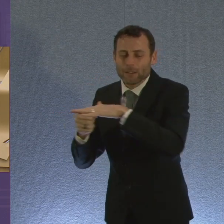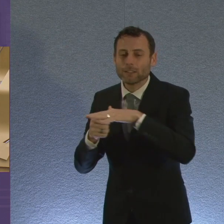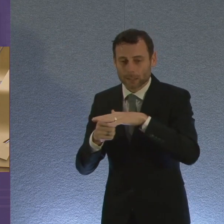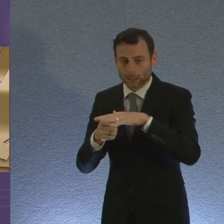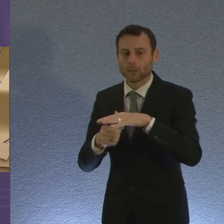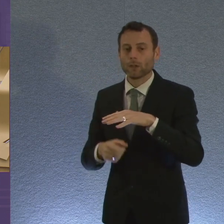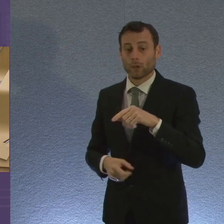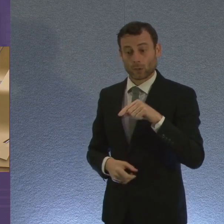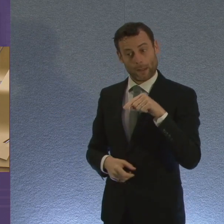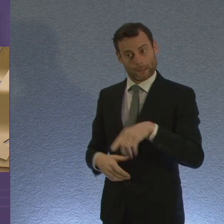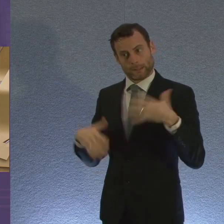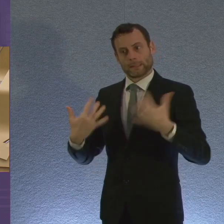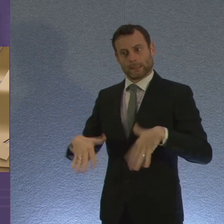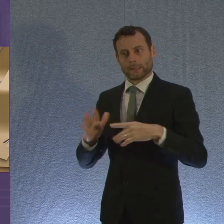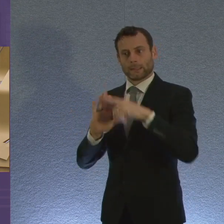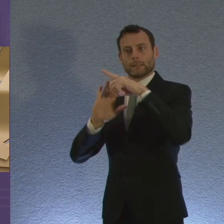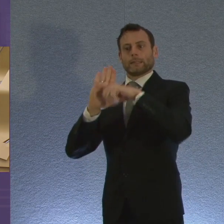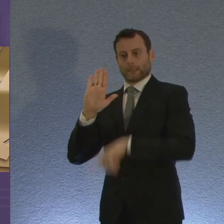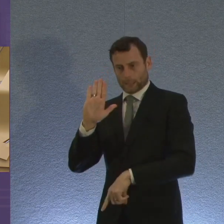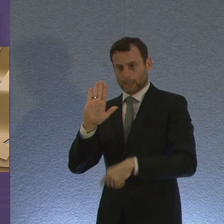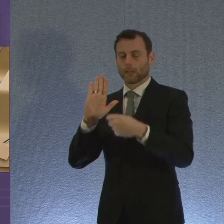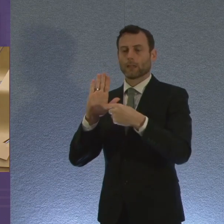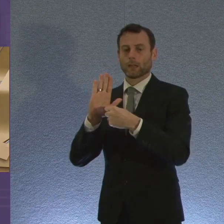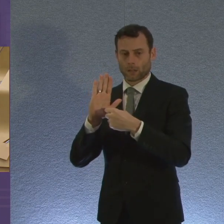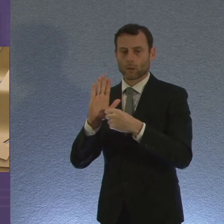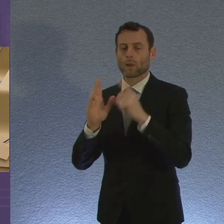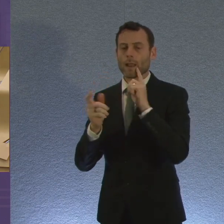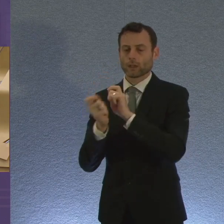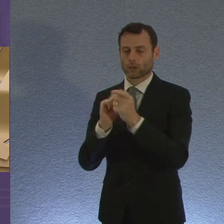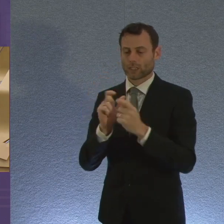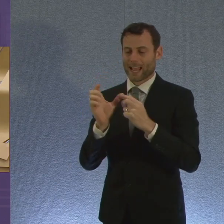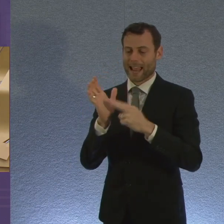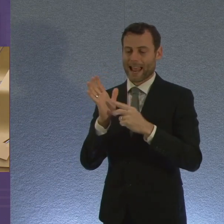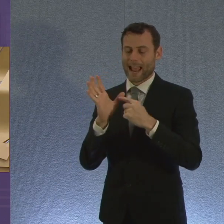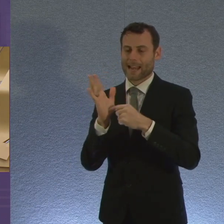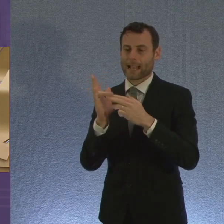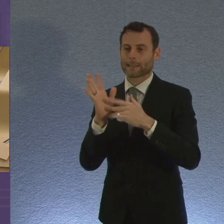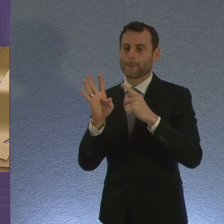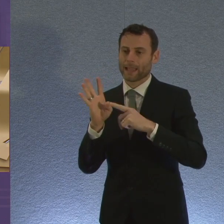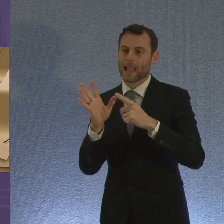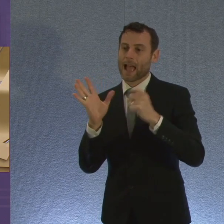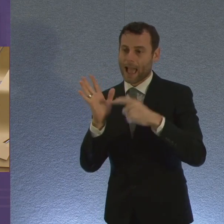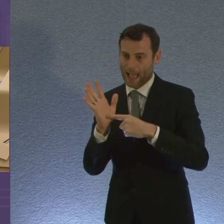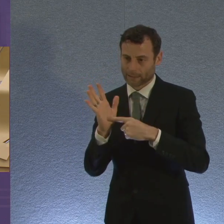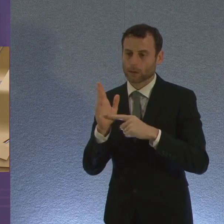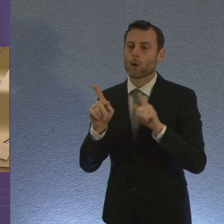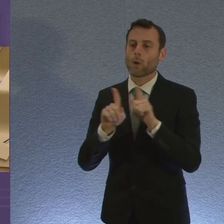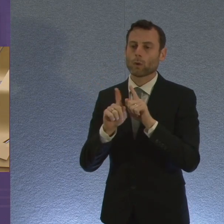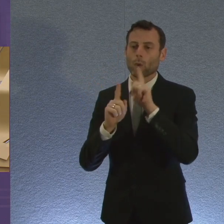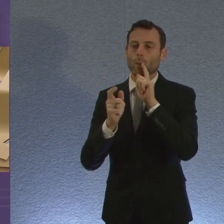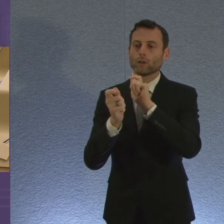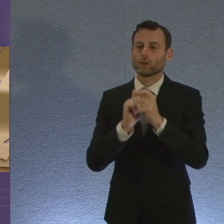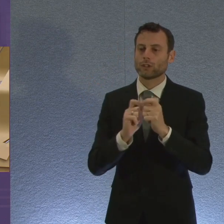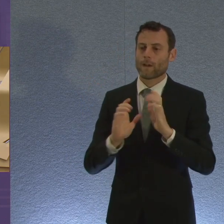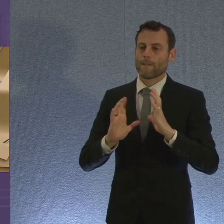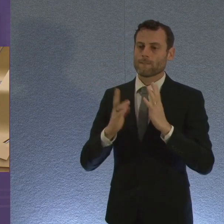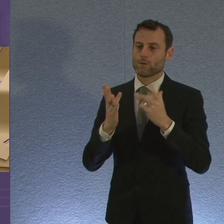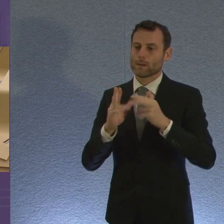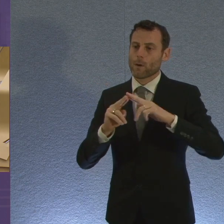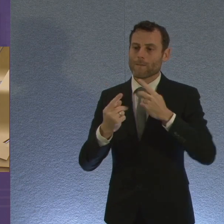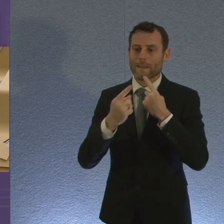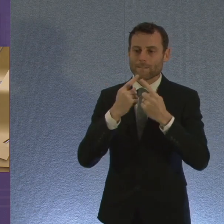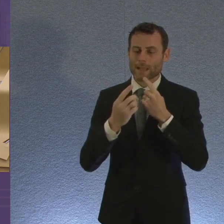us will consider that amends both the Anatomy Act and the Freedom of Information Act. This bill provides essential and